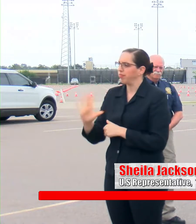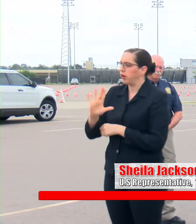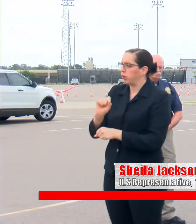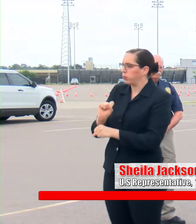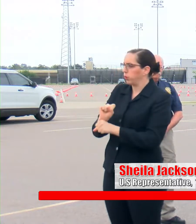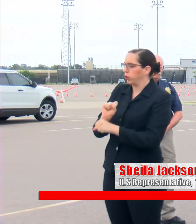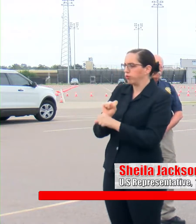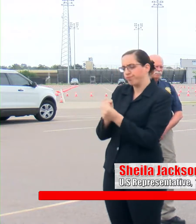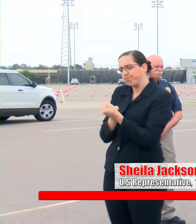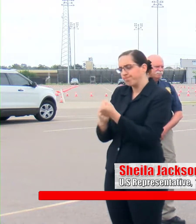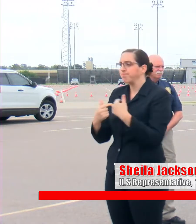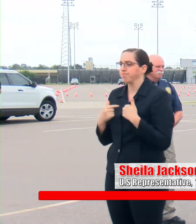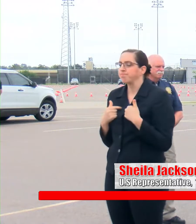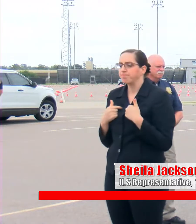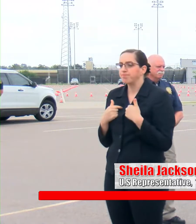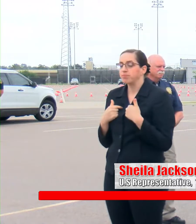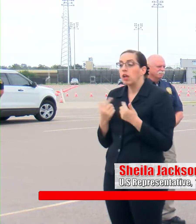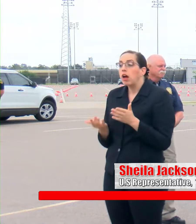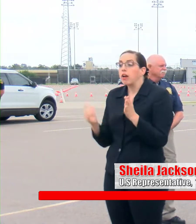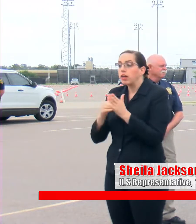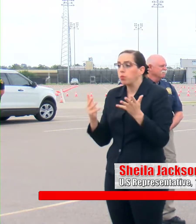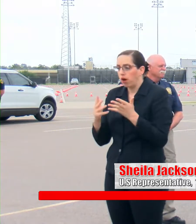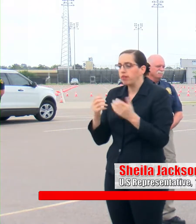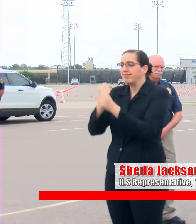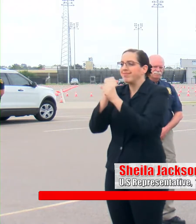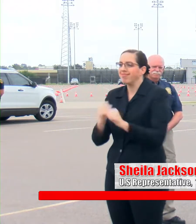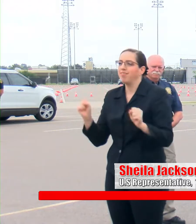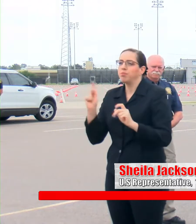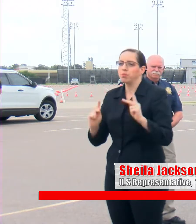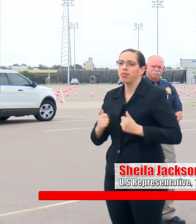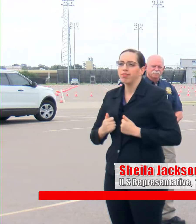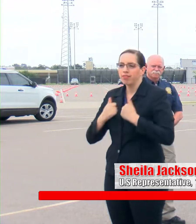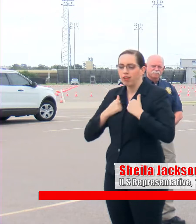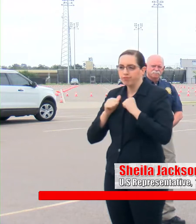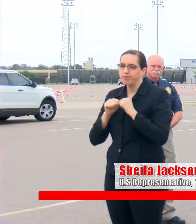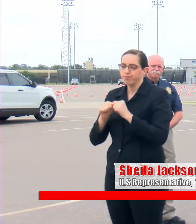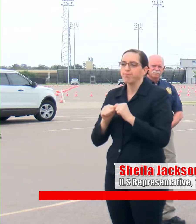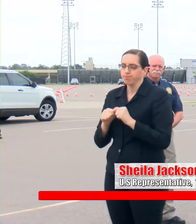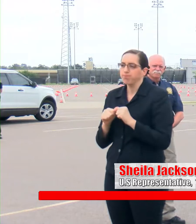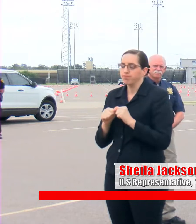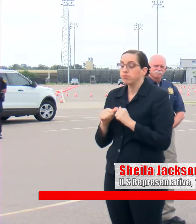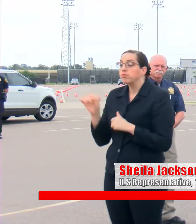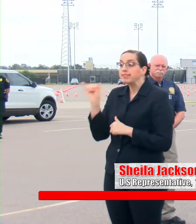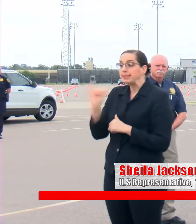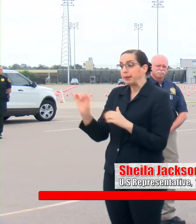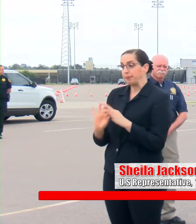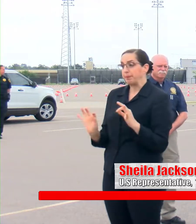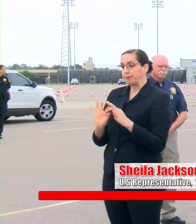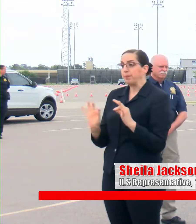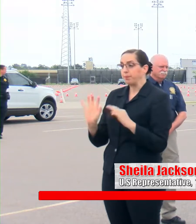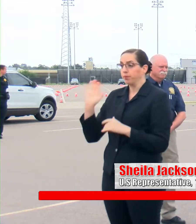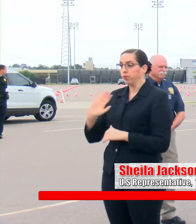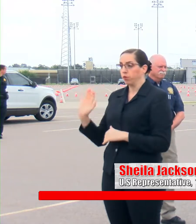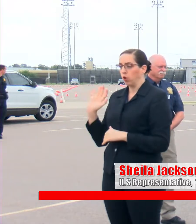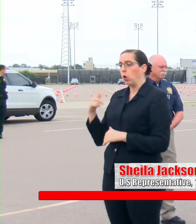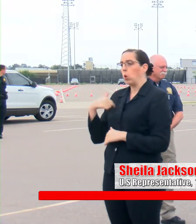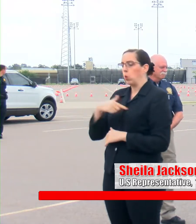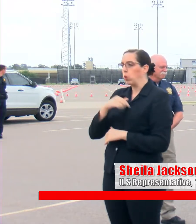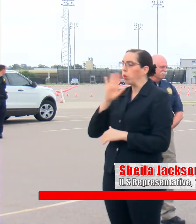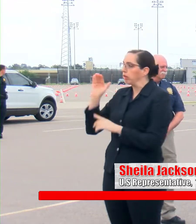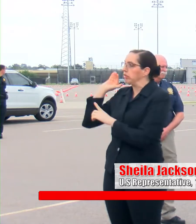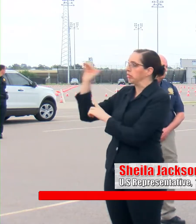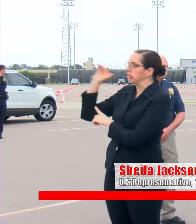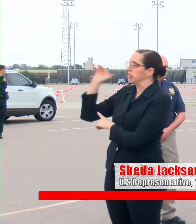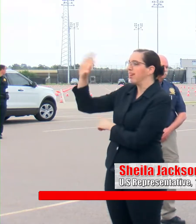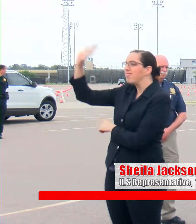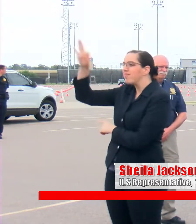doing. And that is, again, that we're saving lives. As indicated earlier, we're going to be pressing the federal government